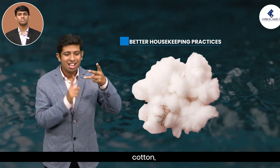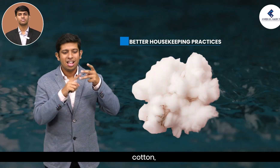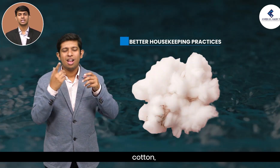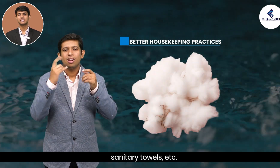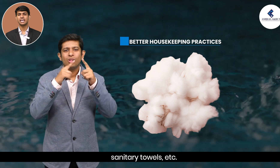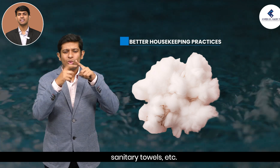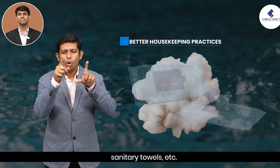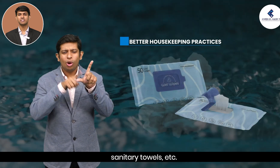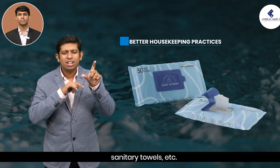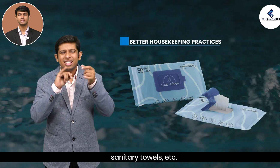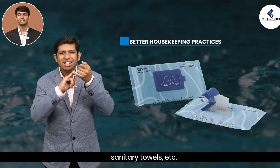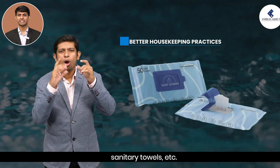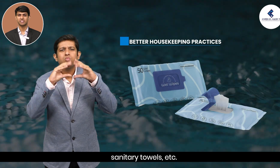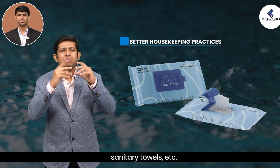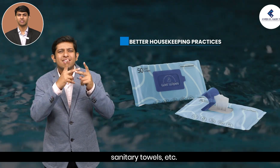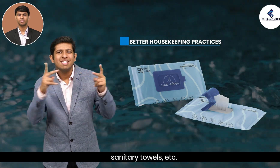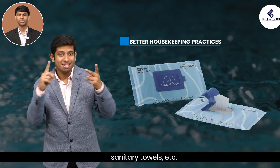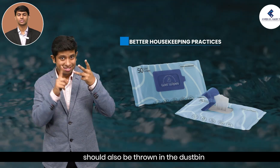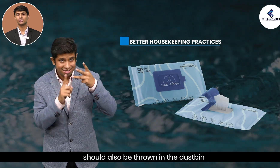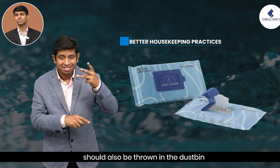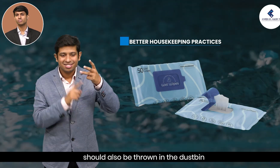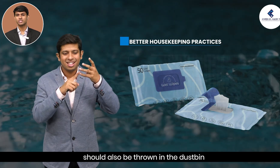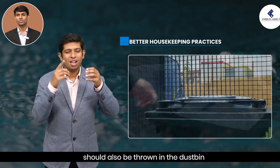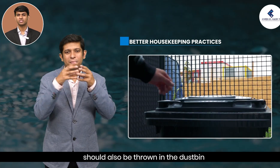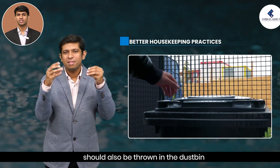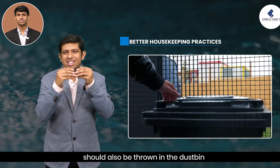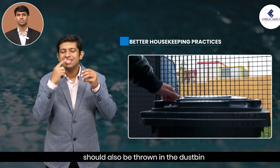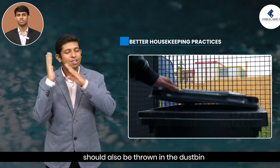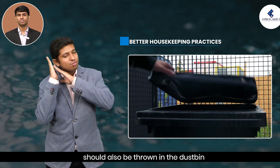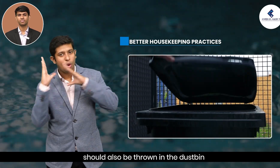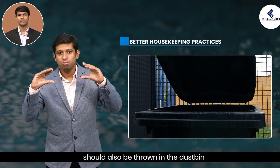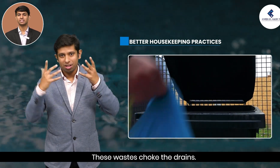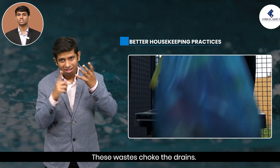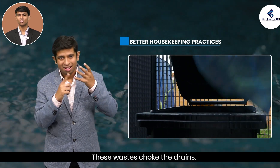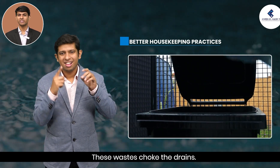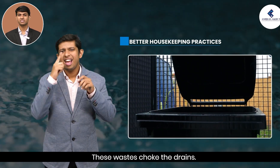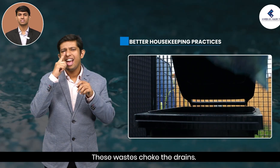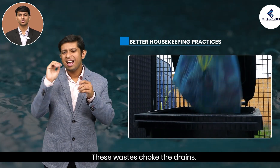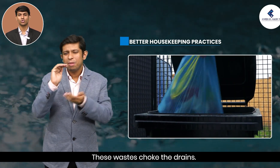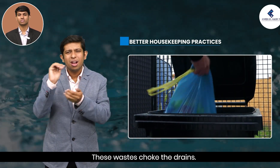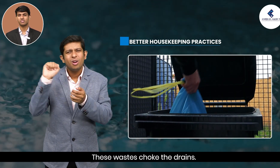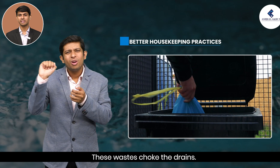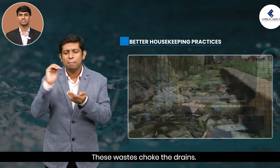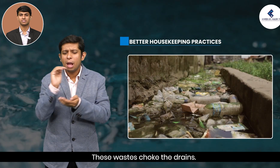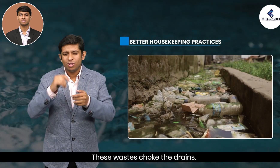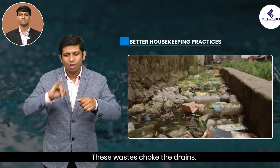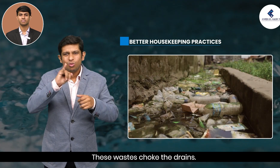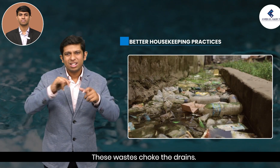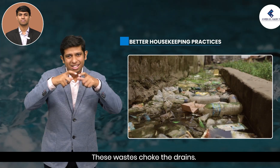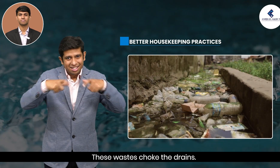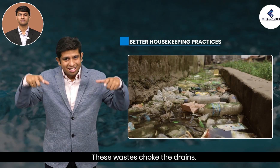cotton, sanitary towels, etc. should also be thrown in the dustbin. These wastes choke the